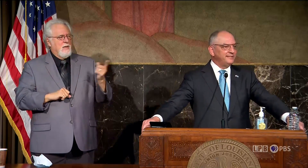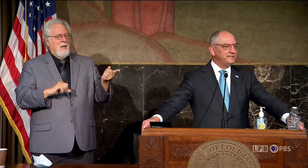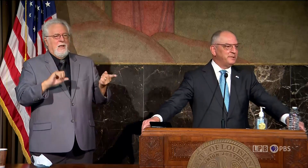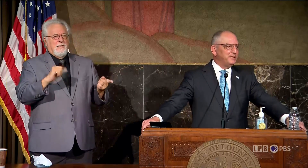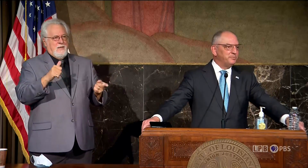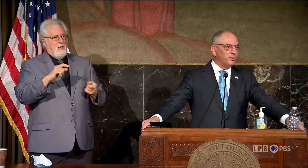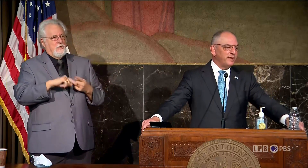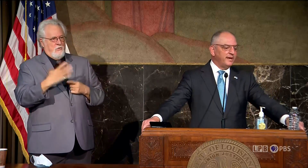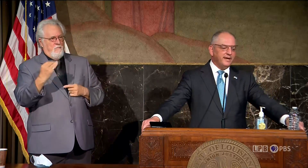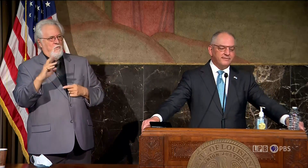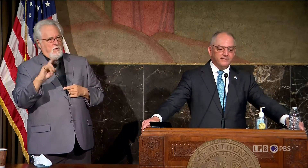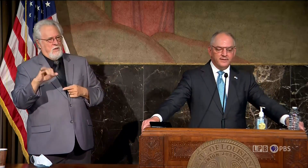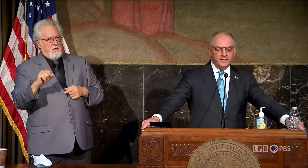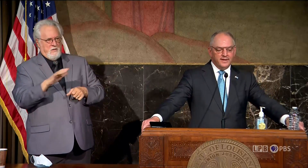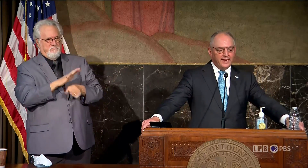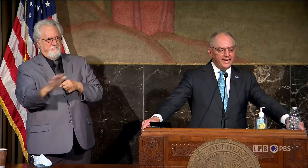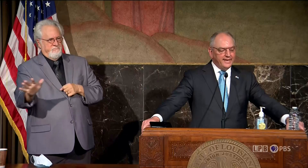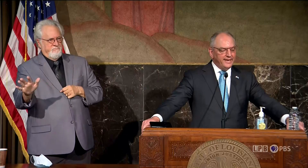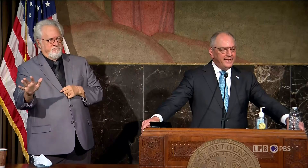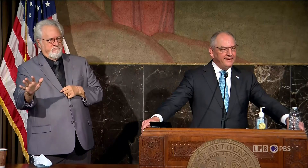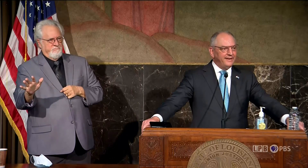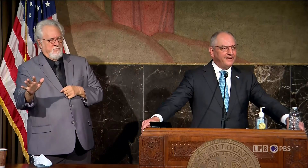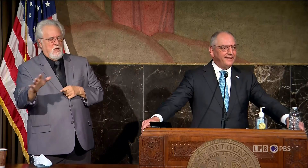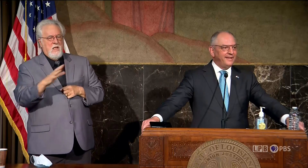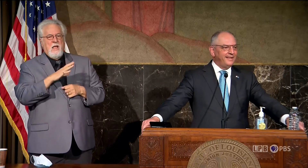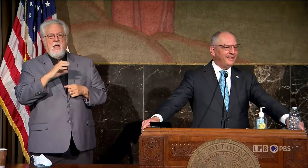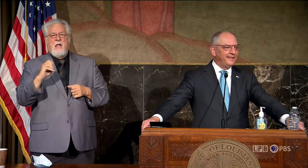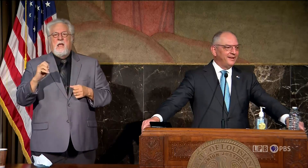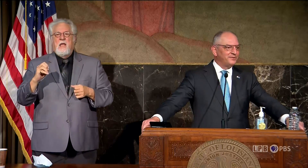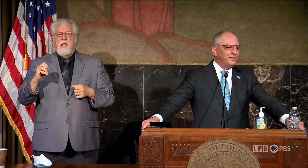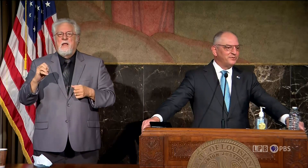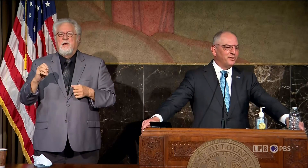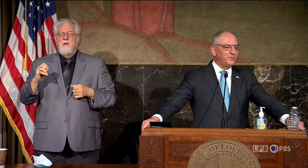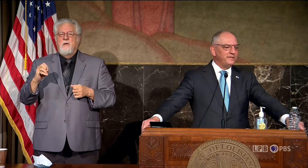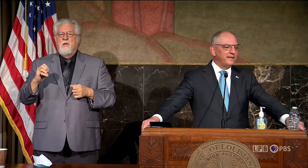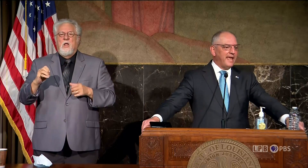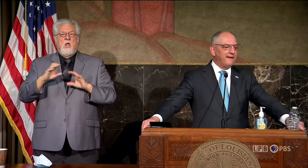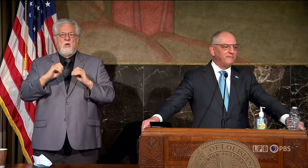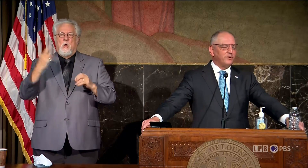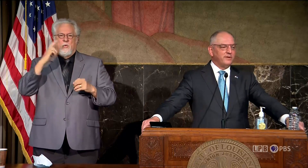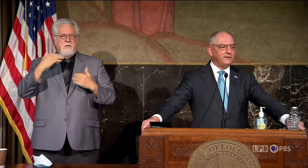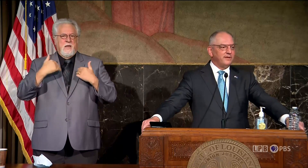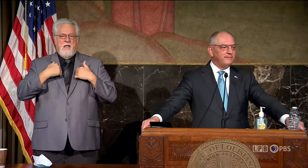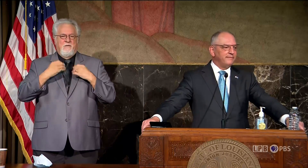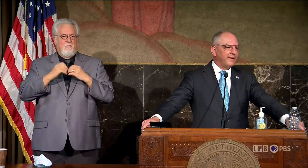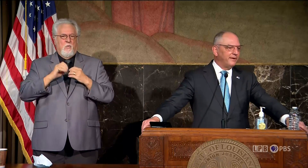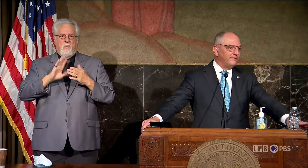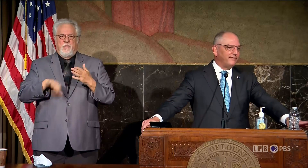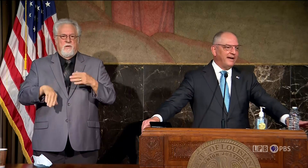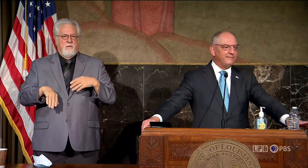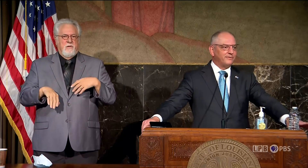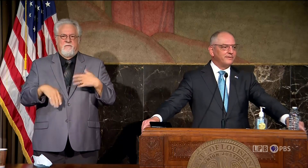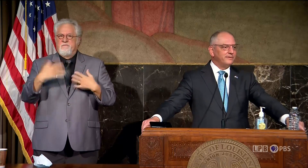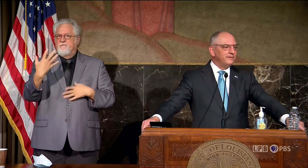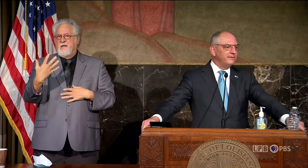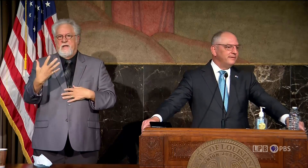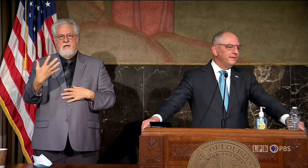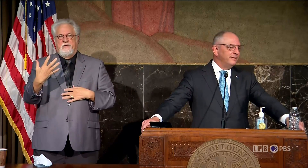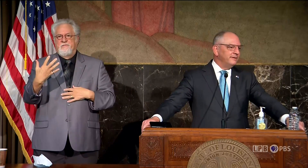14 days is more than enough, and there's no reason to have more than I don't know,